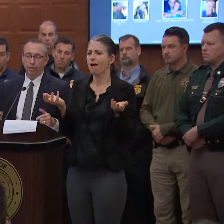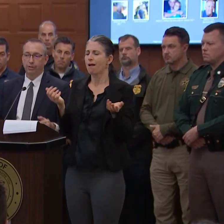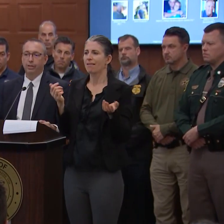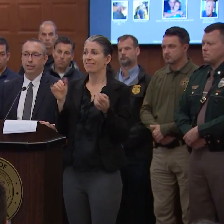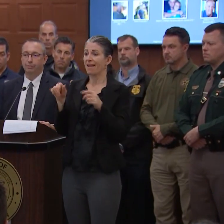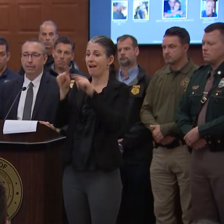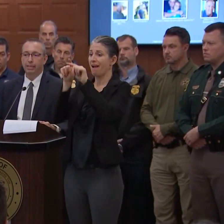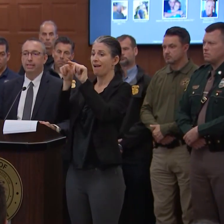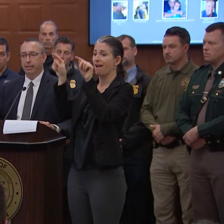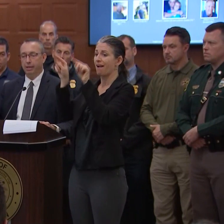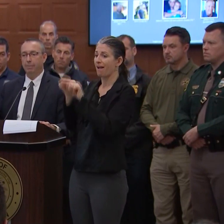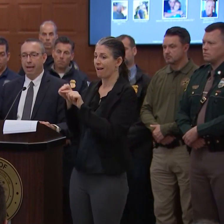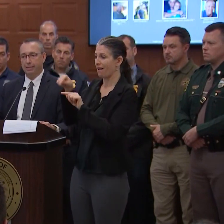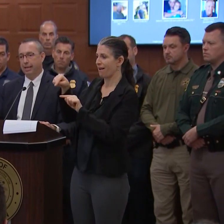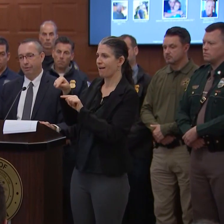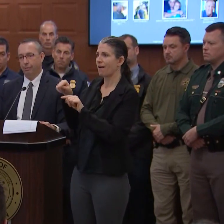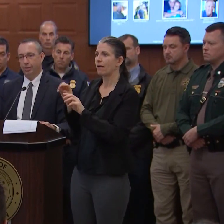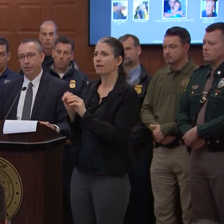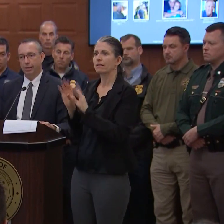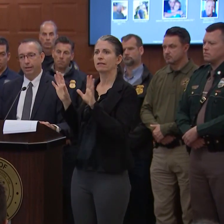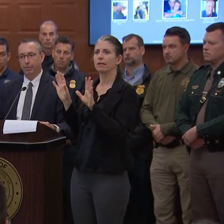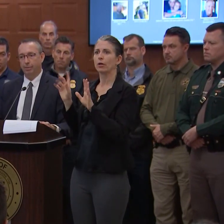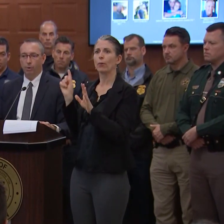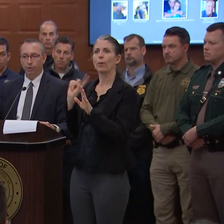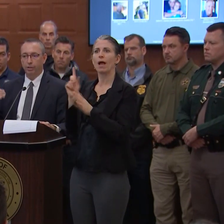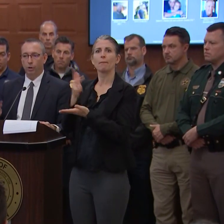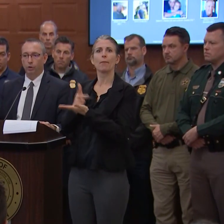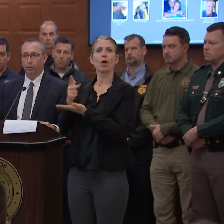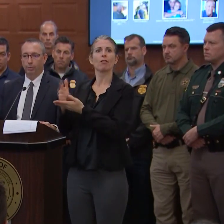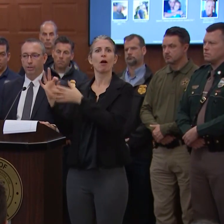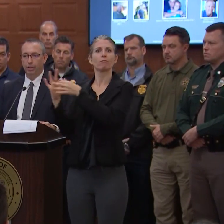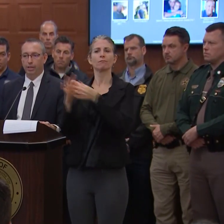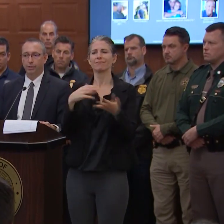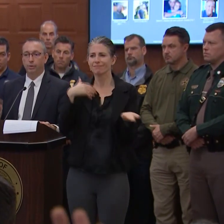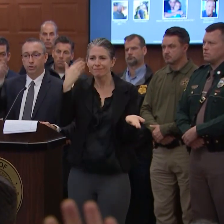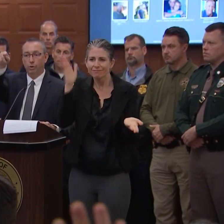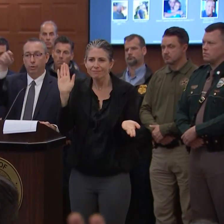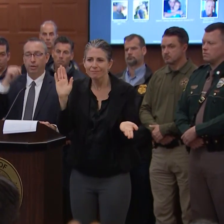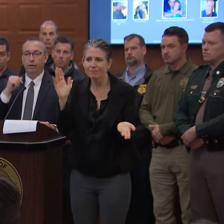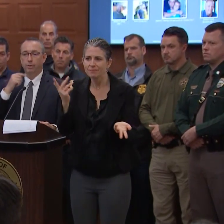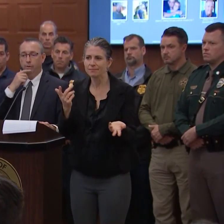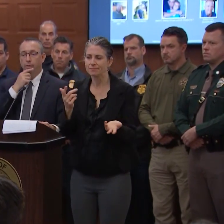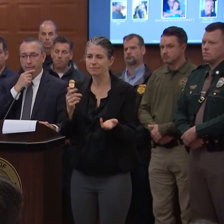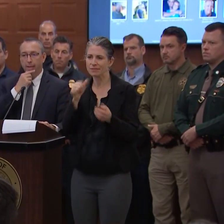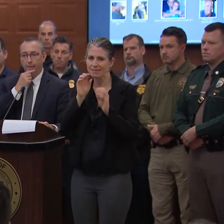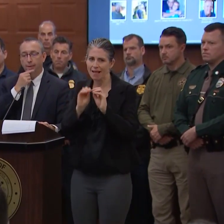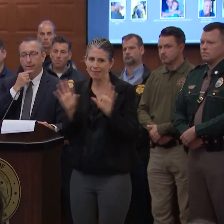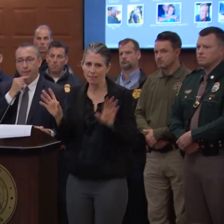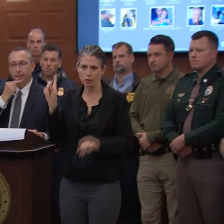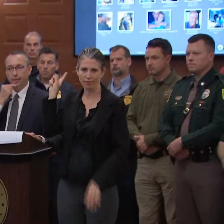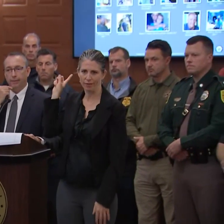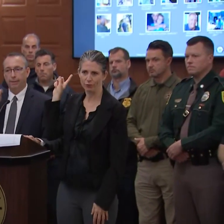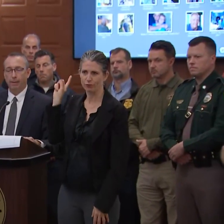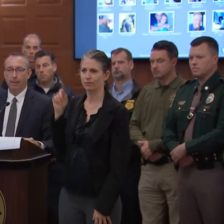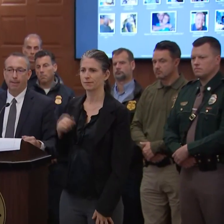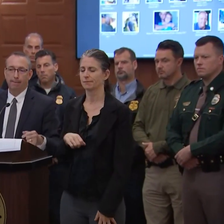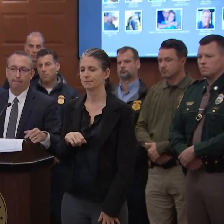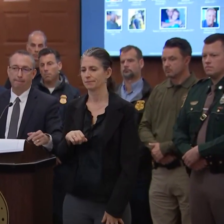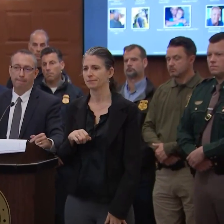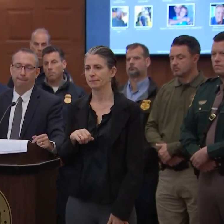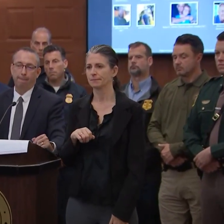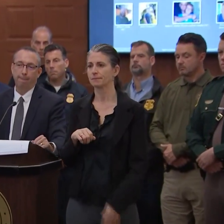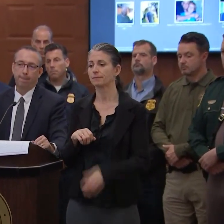as was Chief McGee, and then passing that information on to the command post and then ultimately being checked. So, sir, right here in the middle? Yeah. I wanted to ask you about the